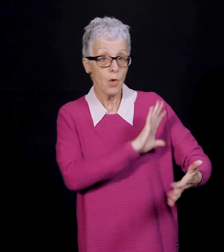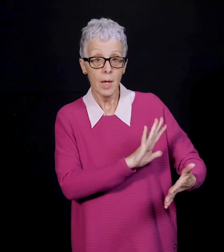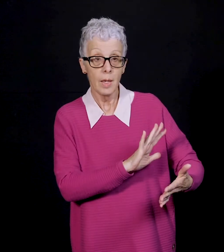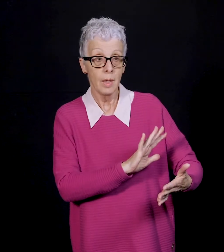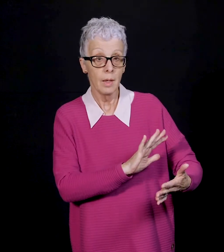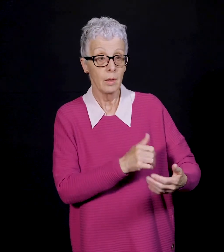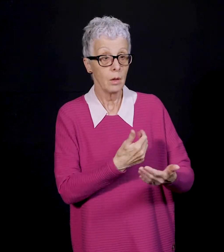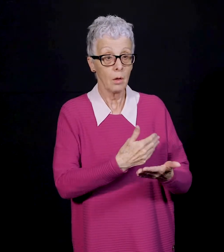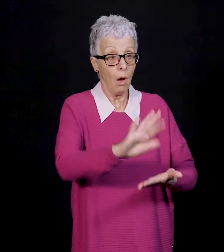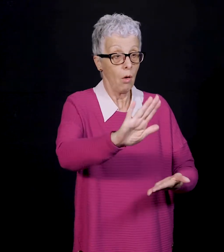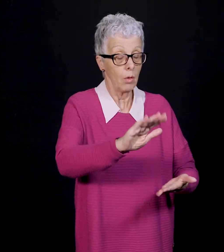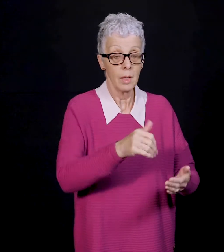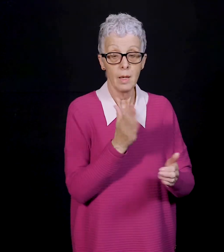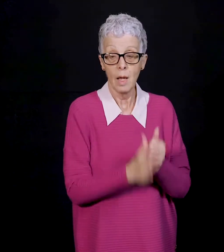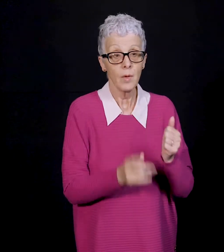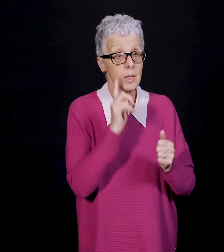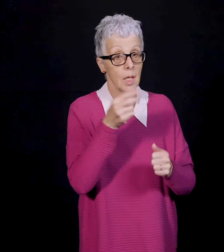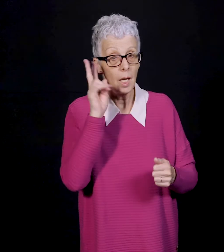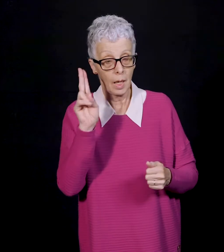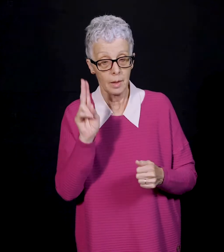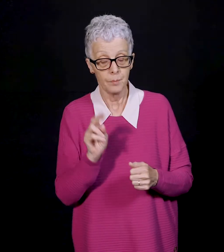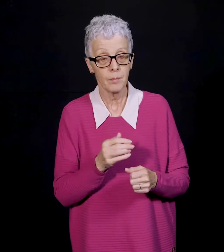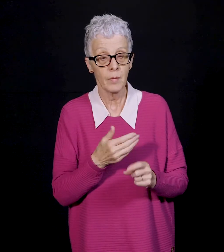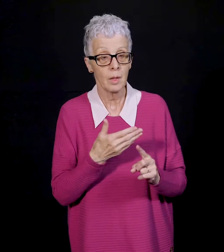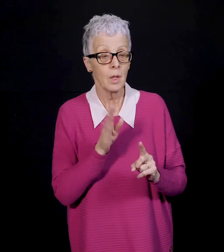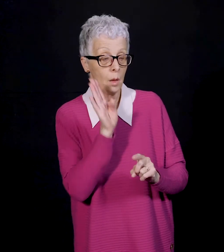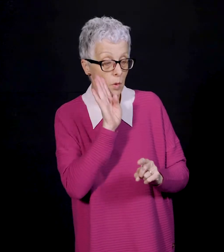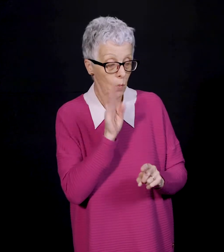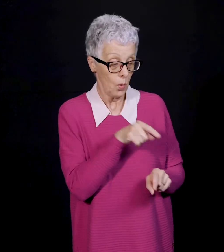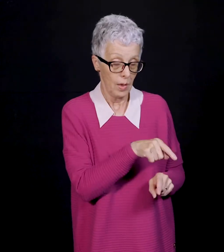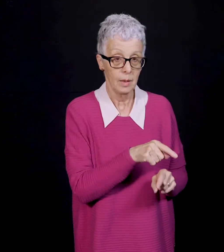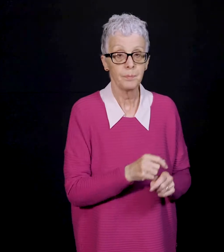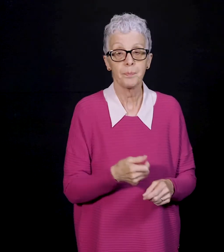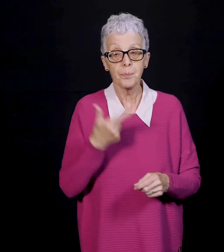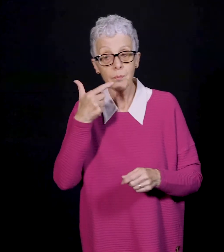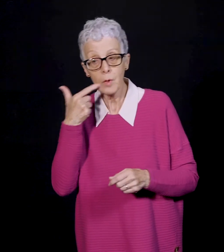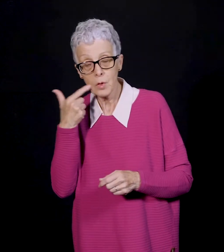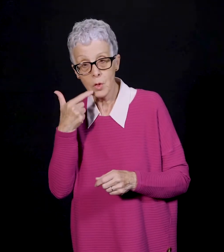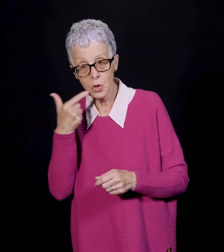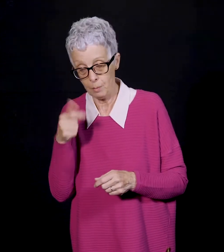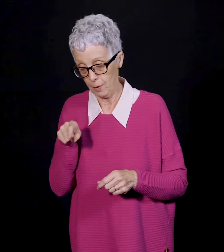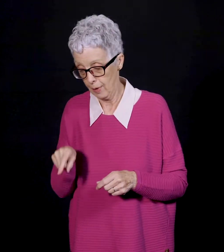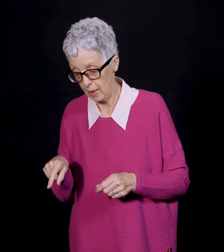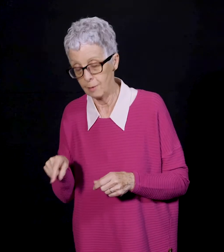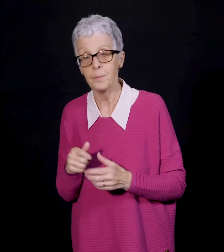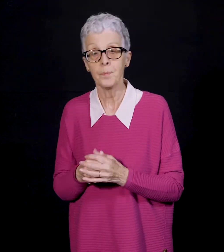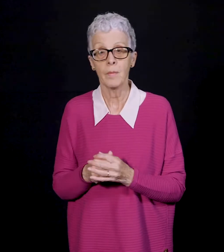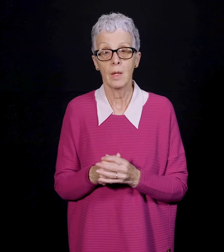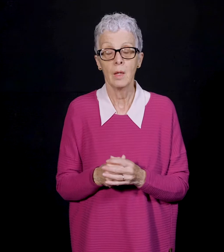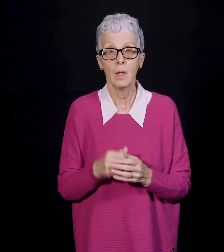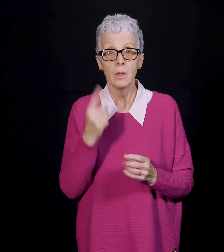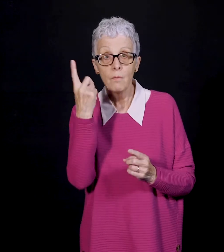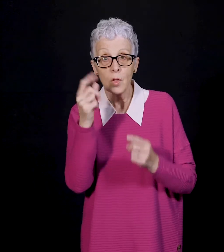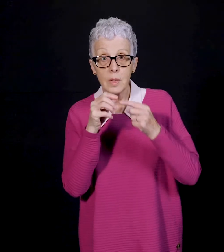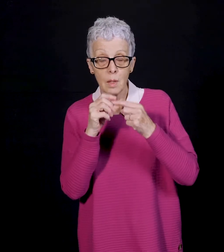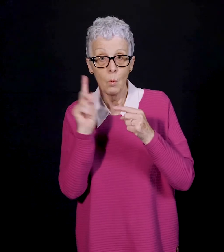seen again. But before we get to there, we're going to park our two goats over here and our two sheep over there, because the first thing that